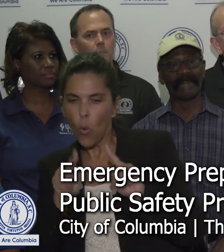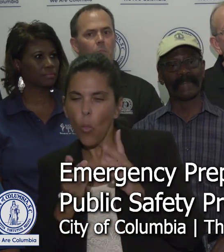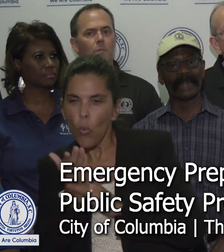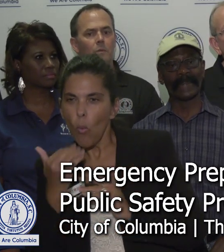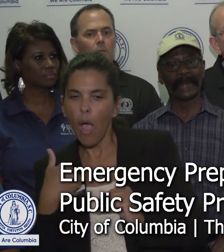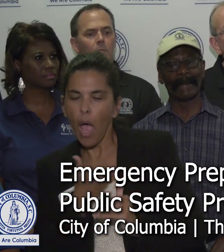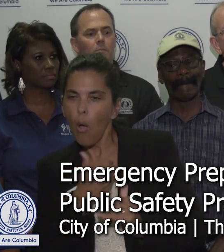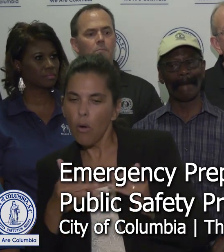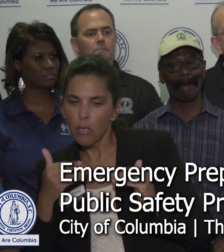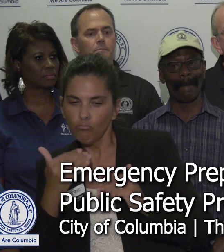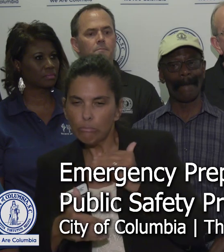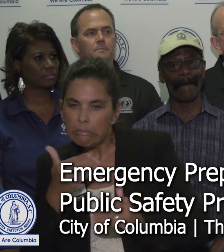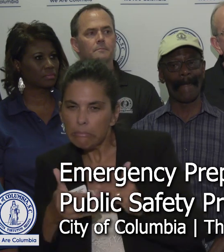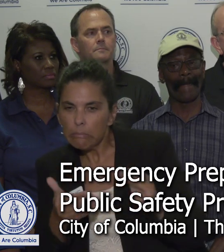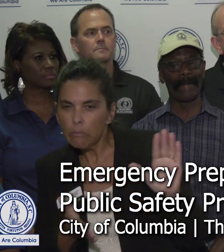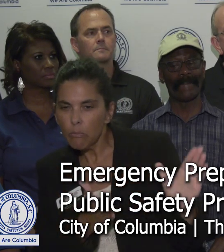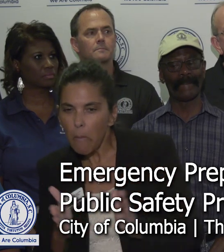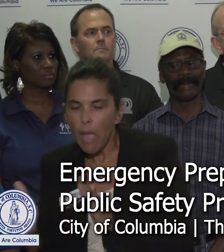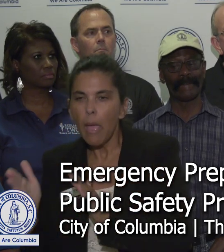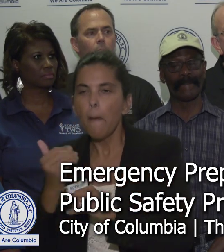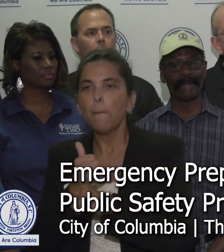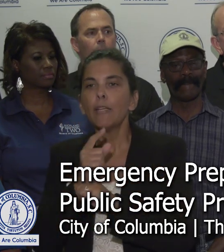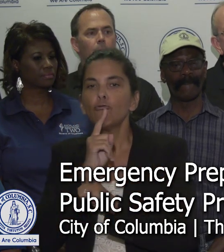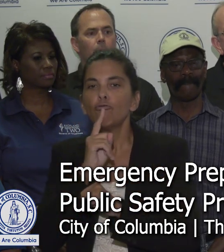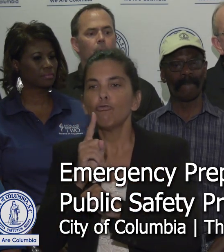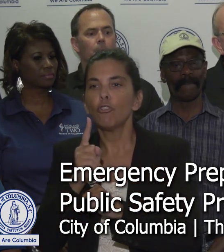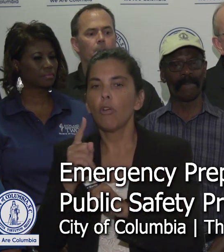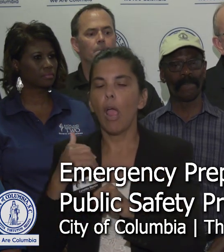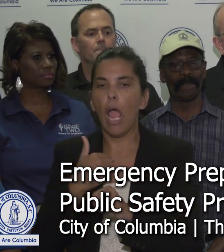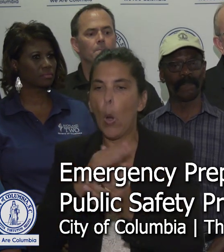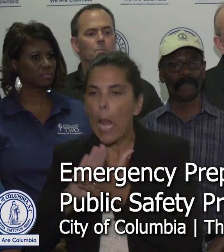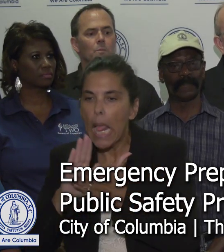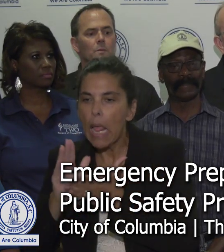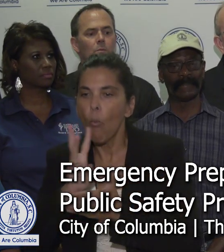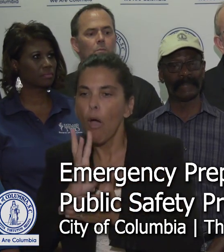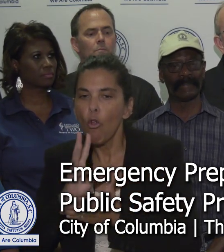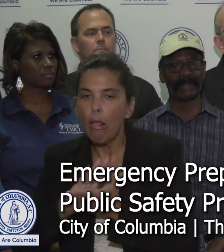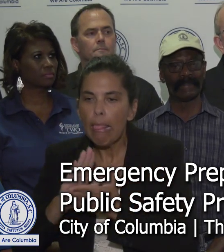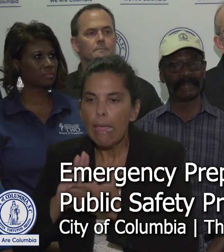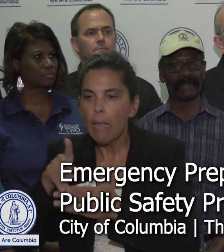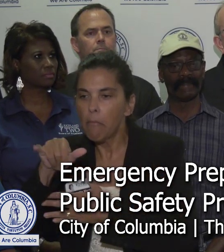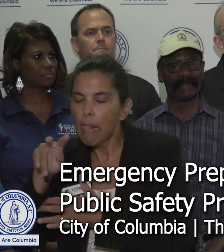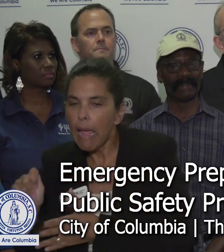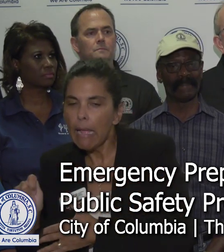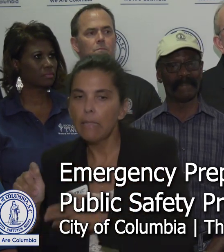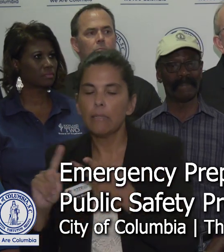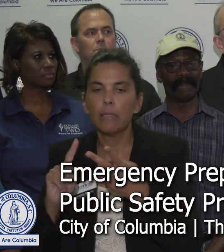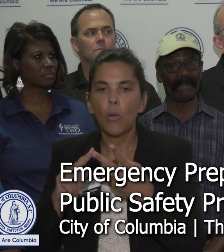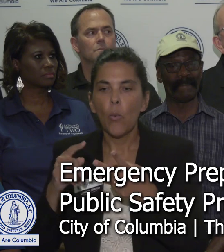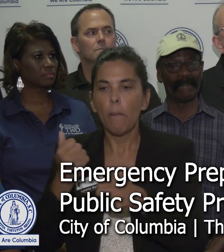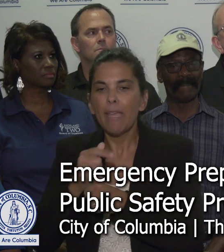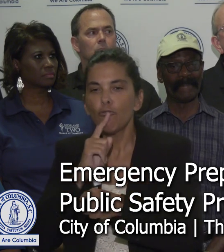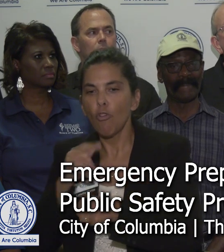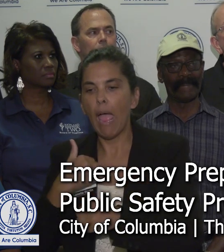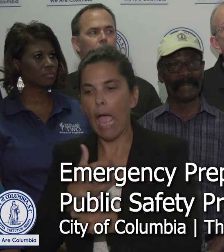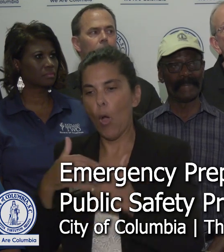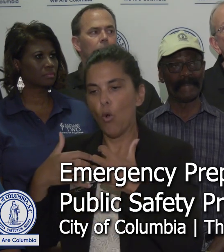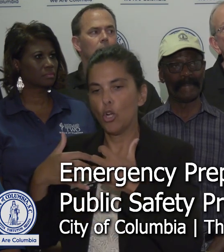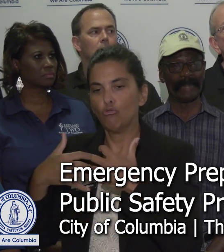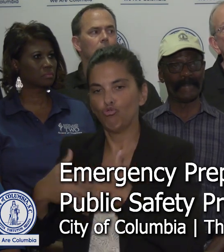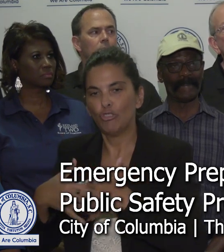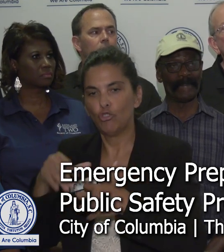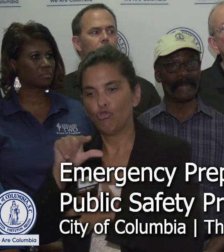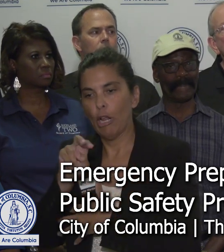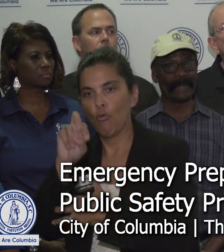procedures and preparing. At our treatment plants, we've topped off, and our critical pumping stations, we've topped off our generators with fuel and exercised that